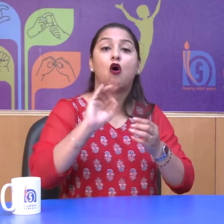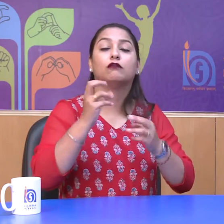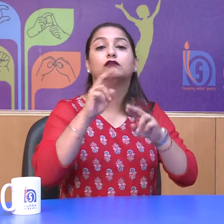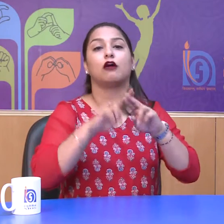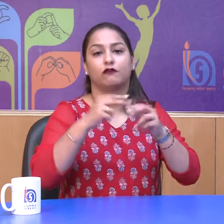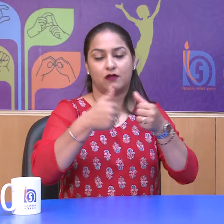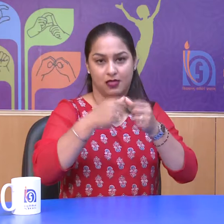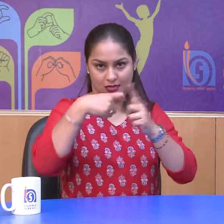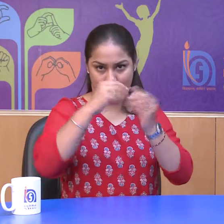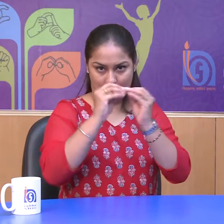The attar,